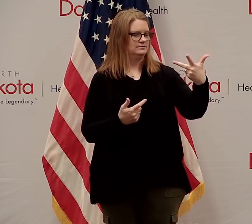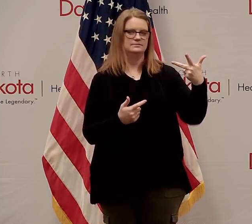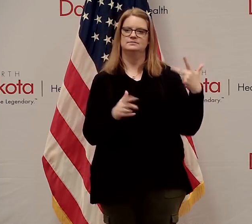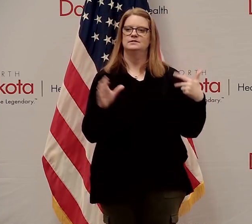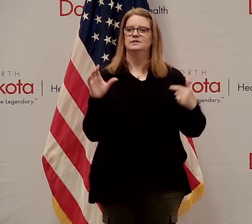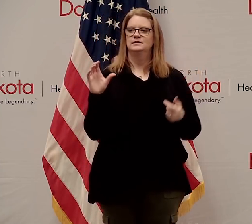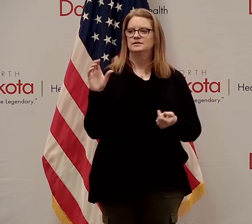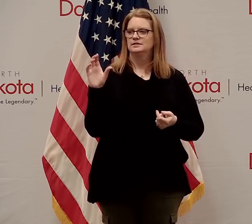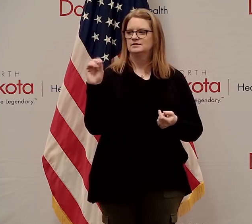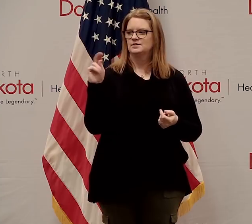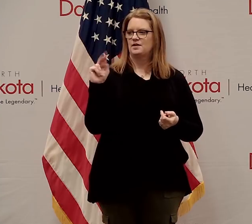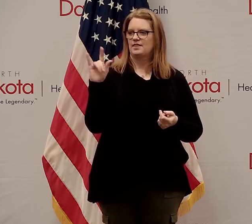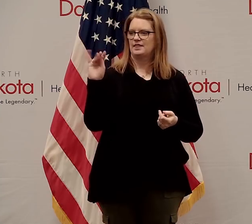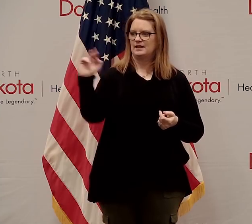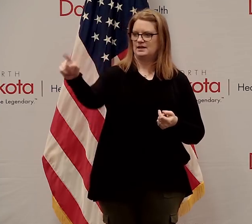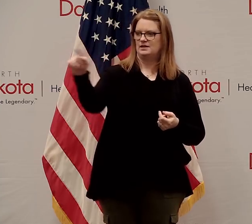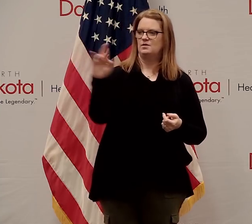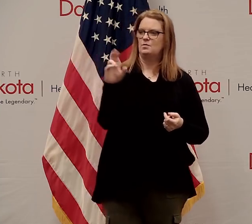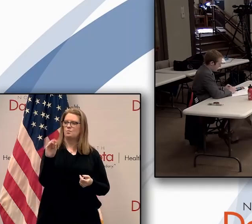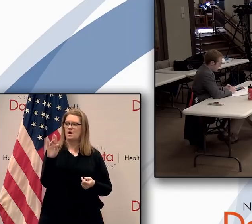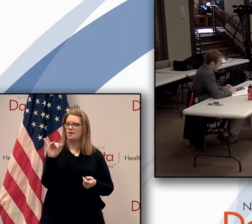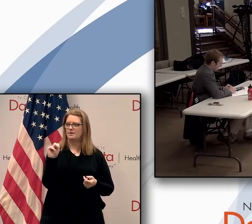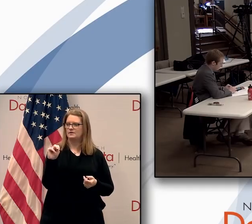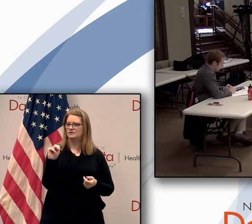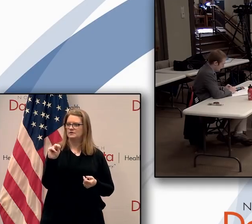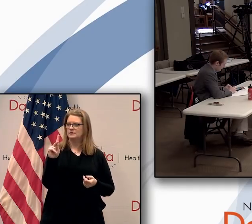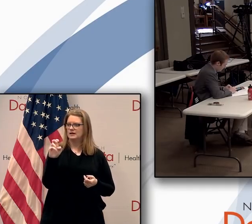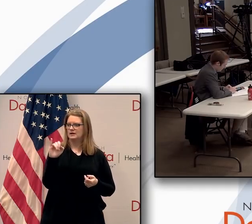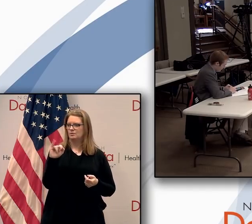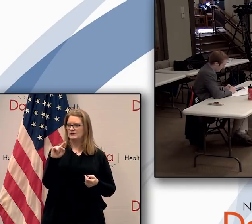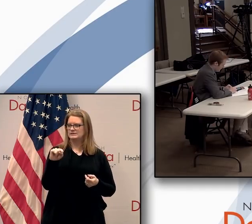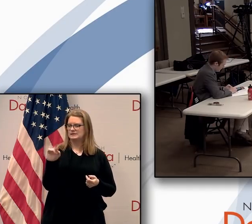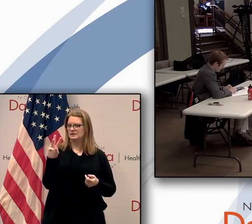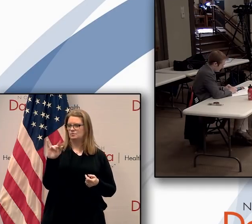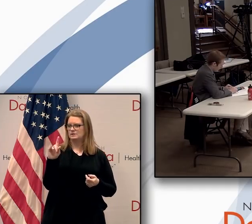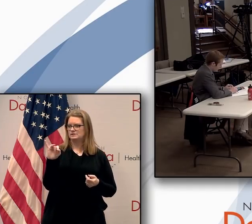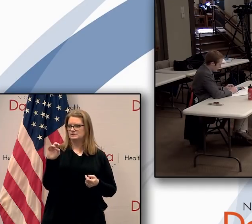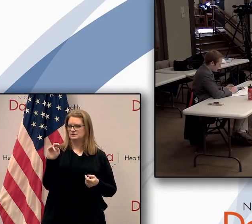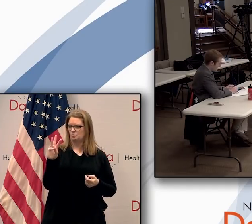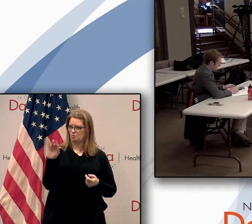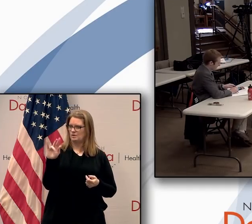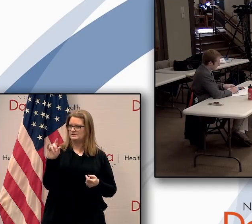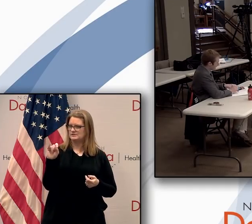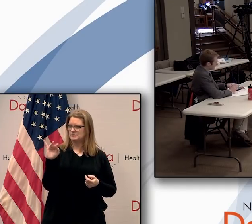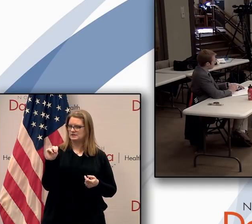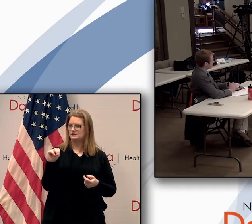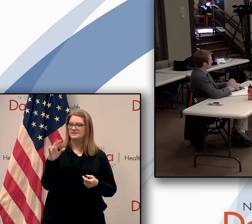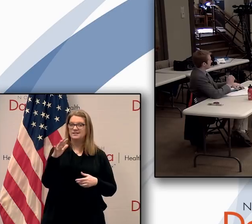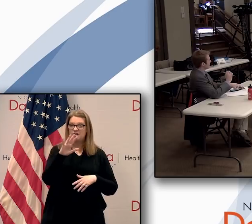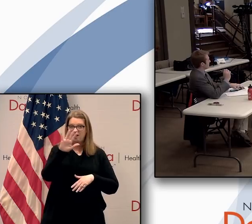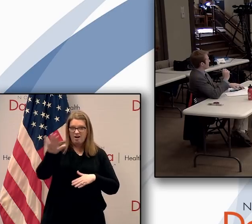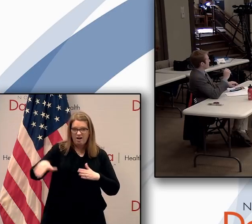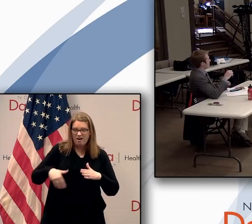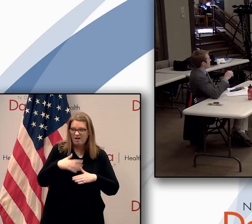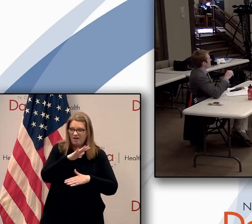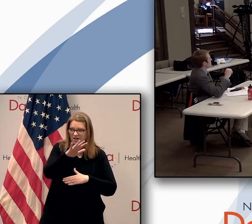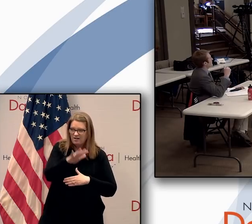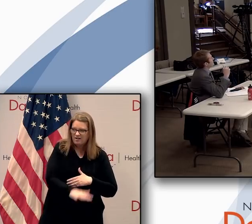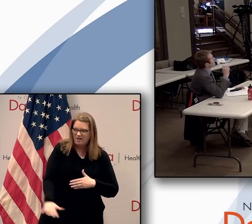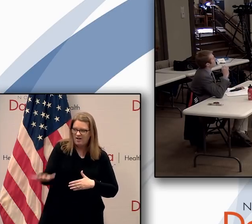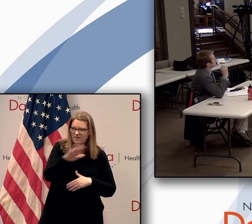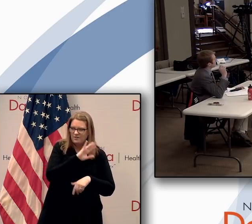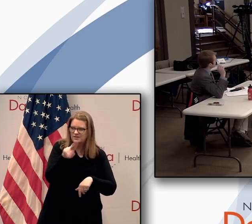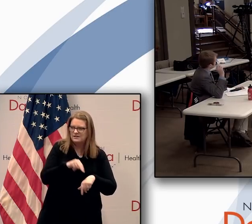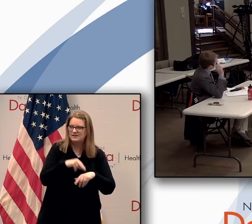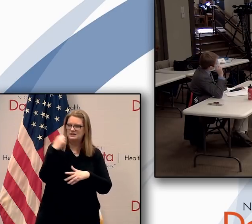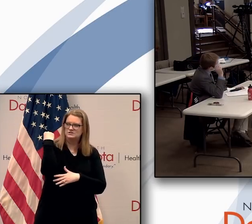online first. Robin Travers, 660 KYZ in Williston. There have been protests nationwide of people who believe sheltering in